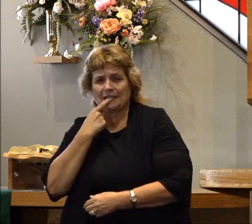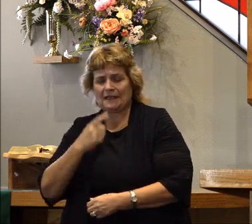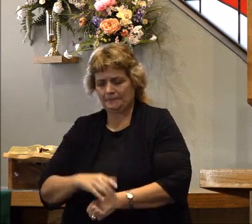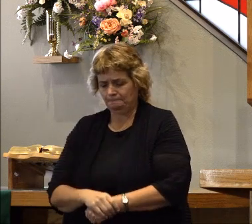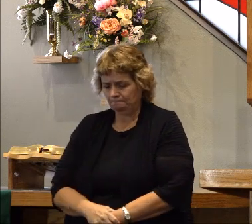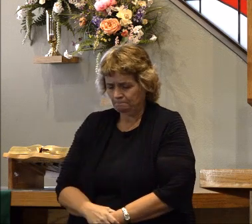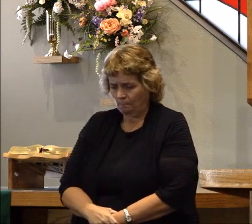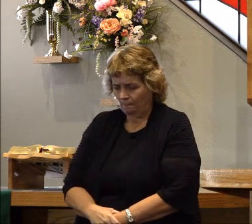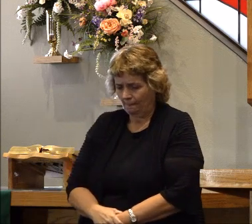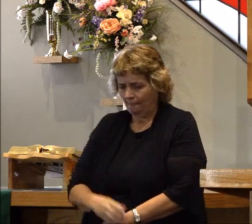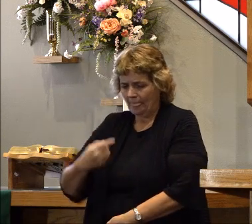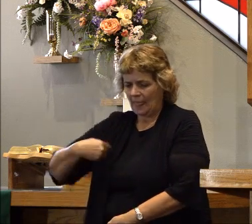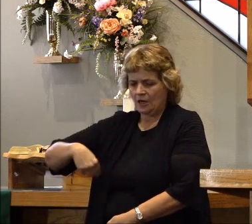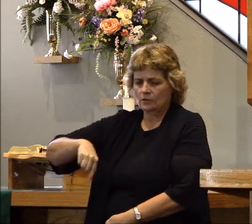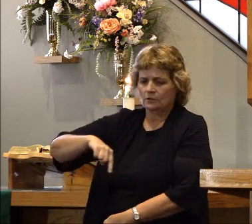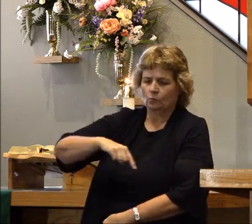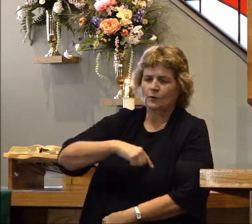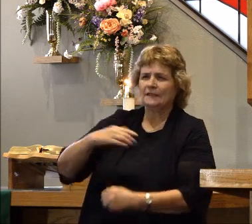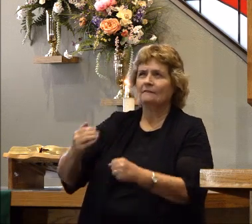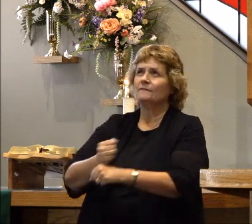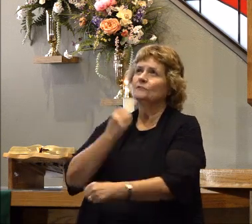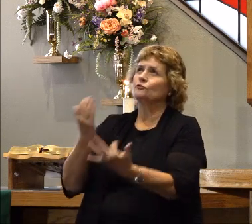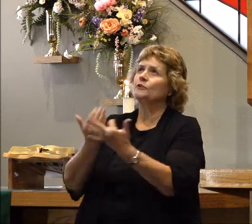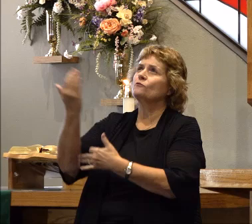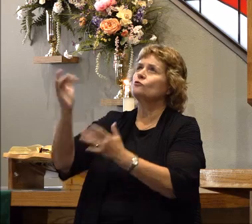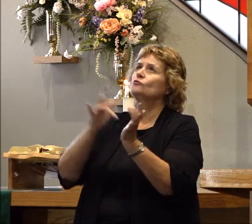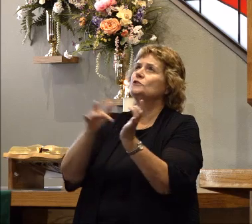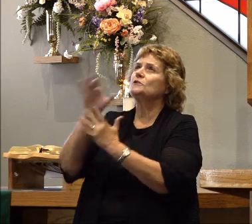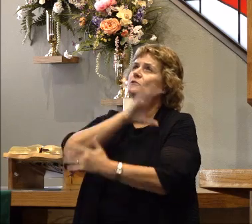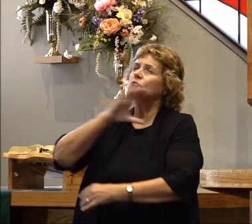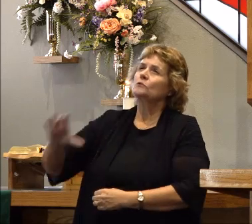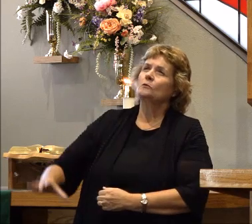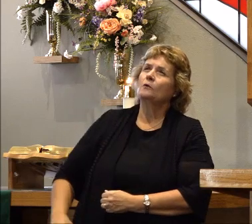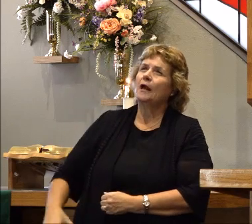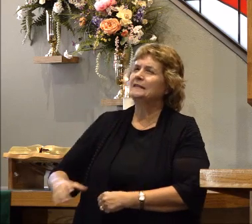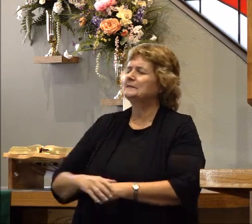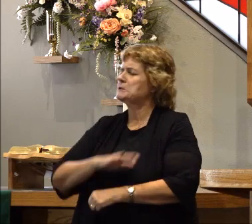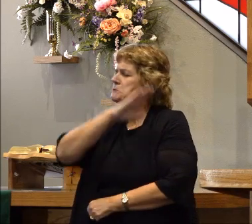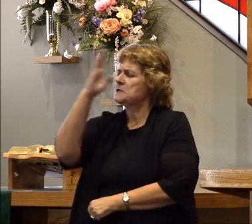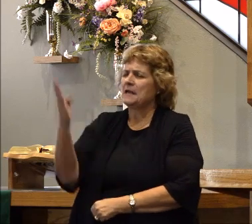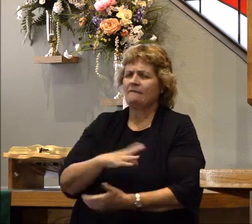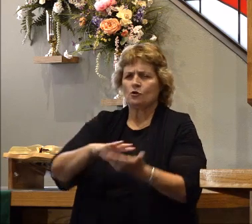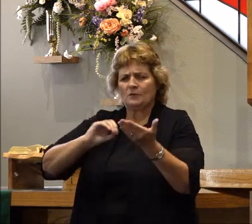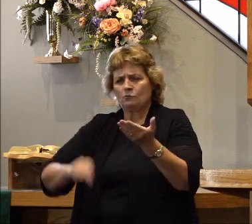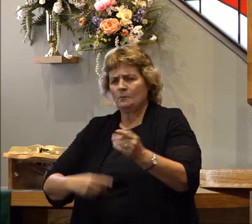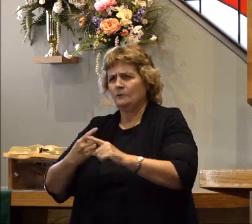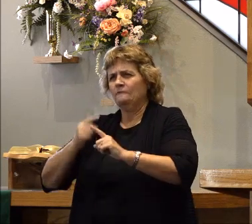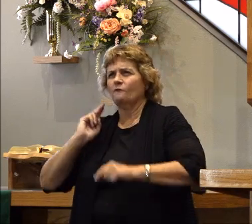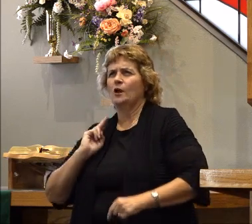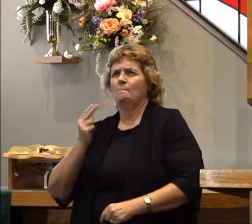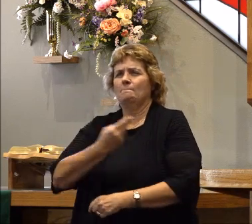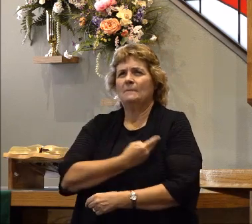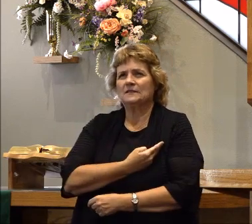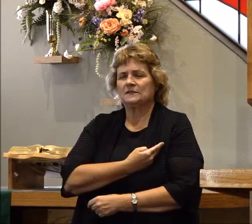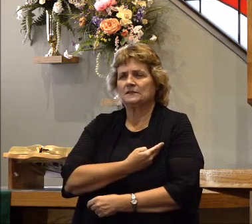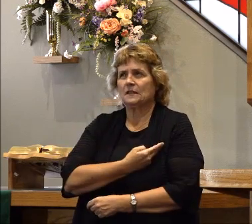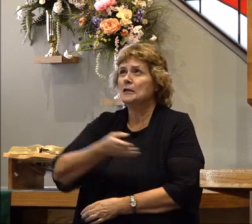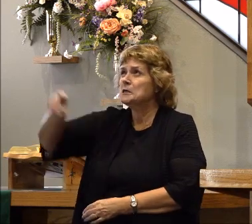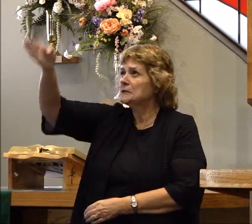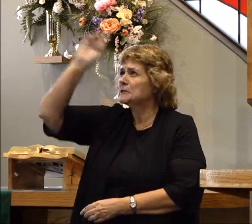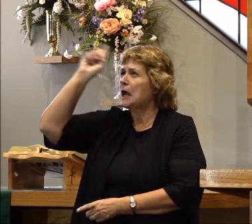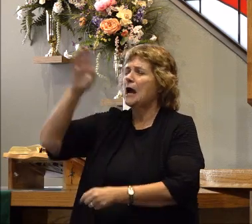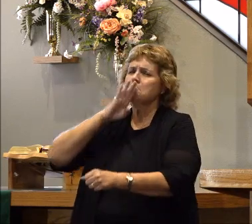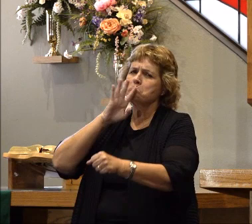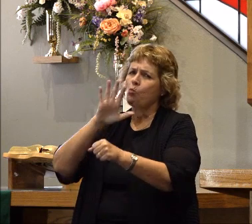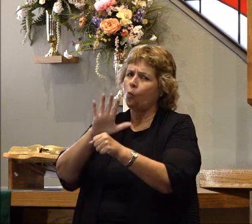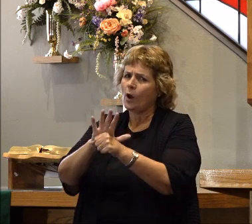a cosmic, eternal victory that will never be taken from us. God promises